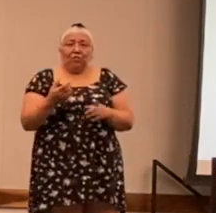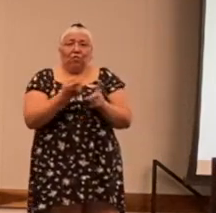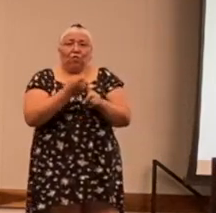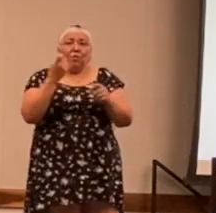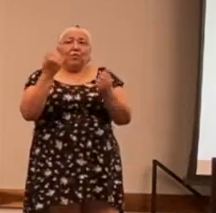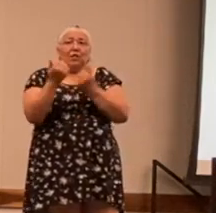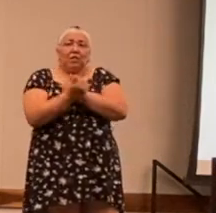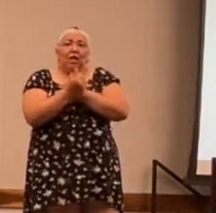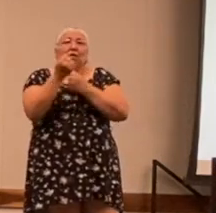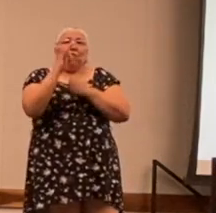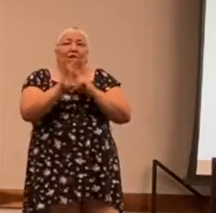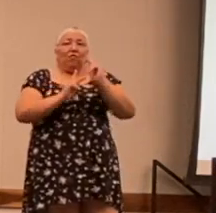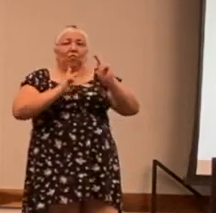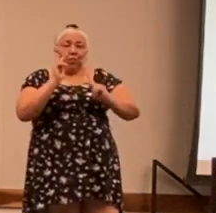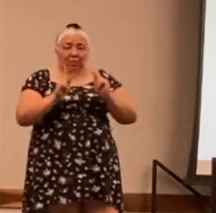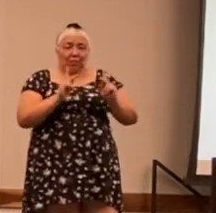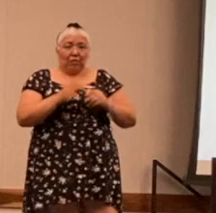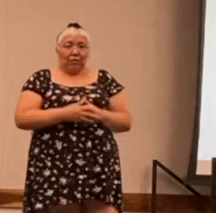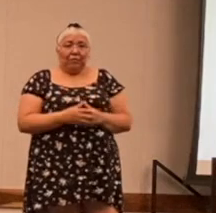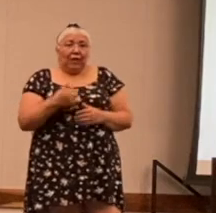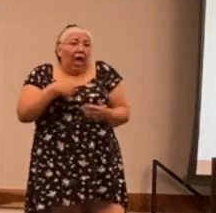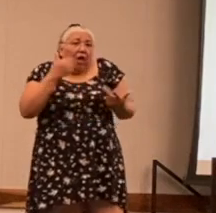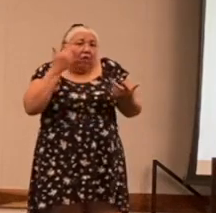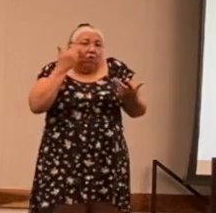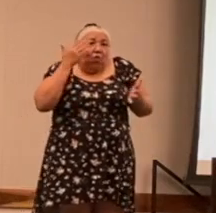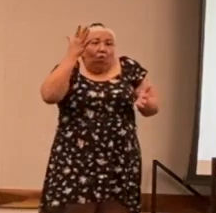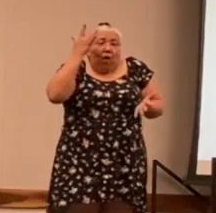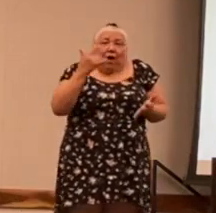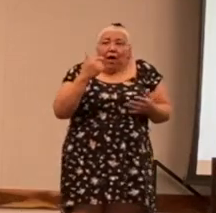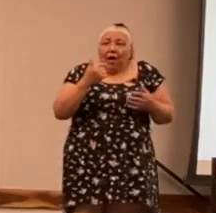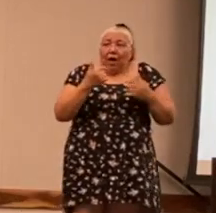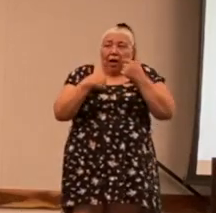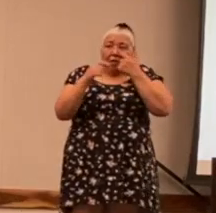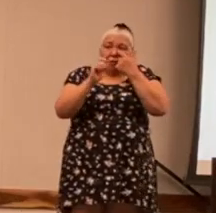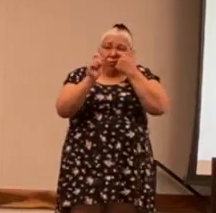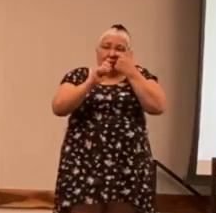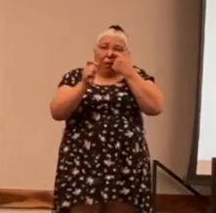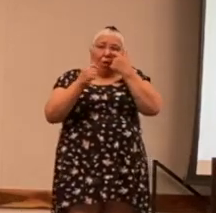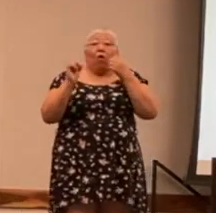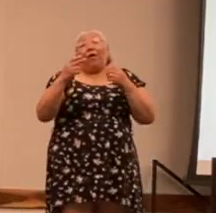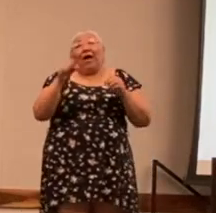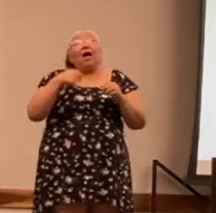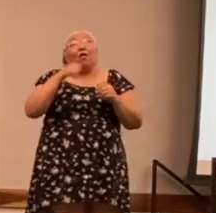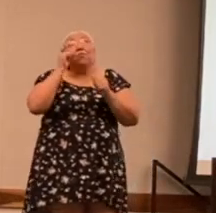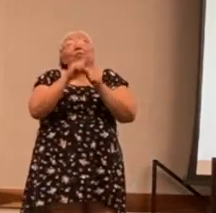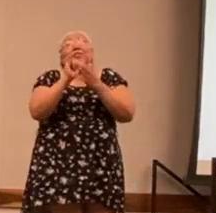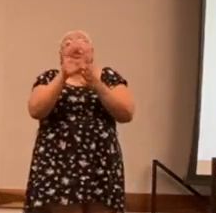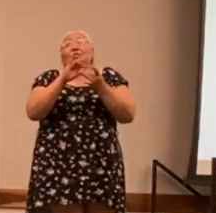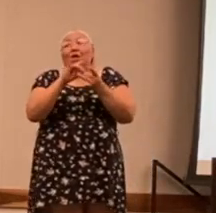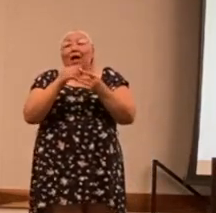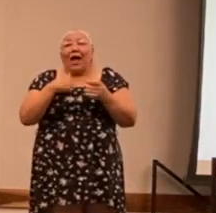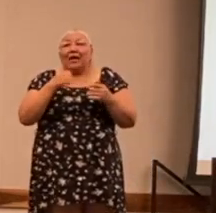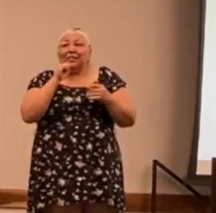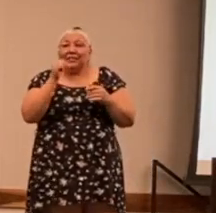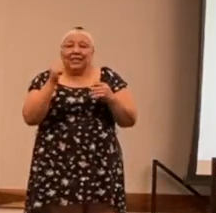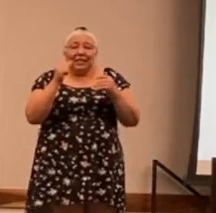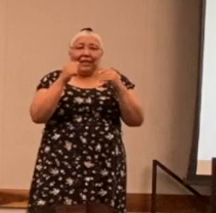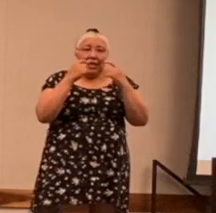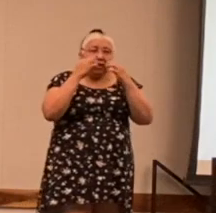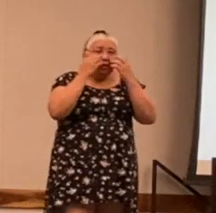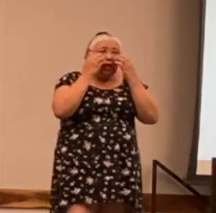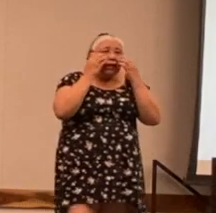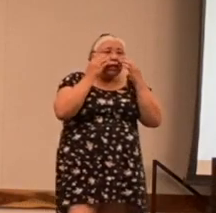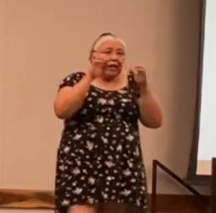for people, right? I don't even know why. I was writing this together. I was like, oh, yeah, I remember that story. I didn't get to it until I get right up